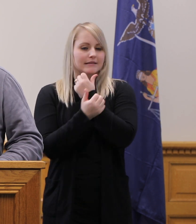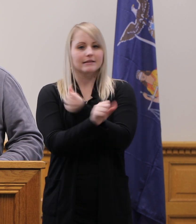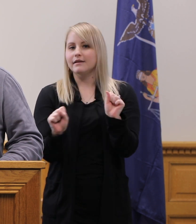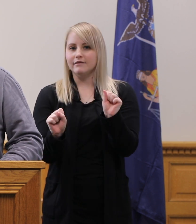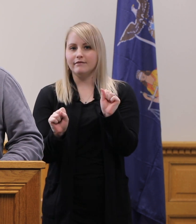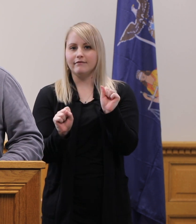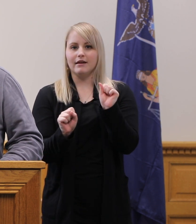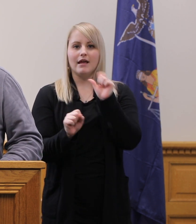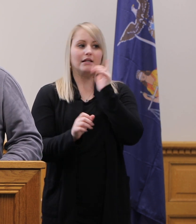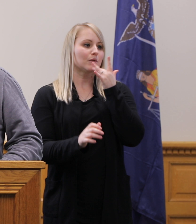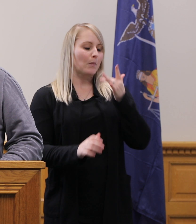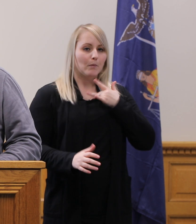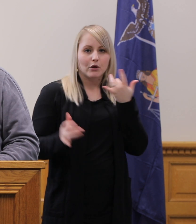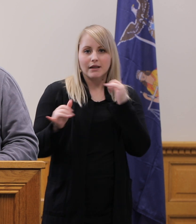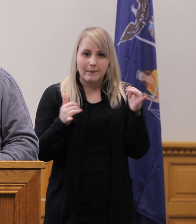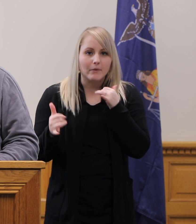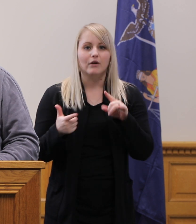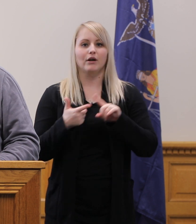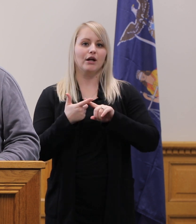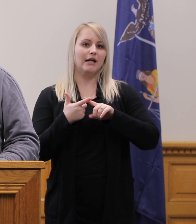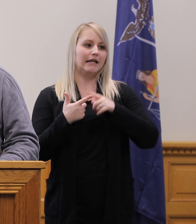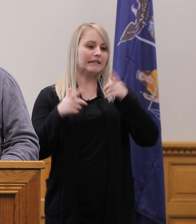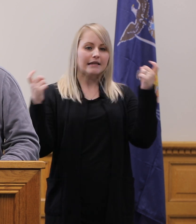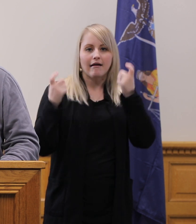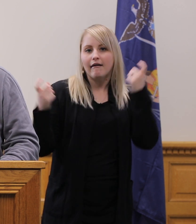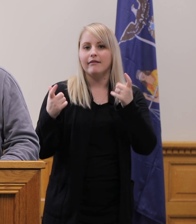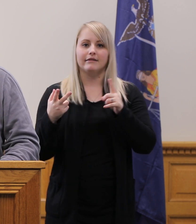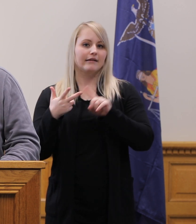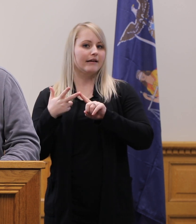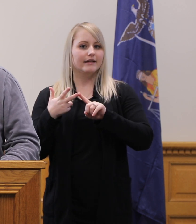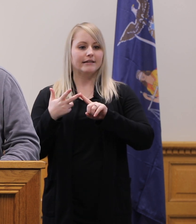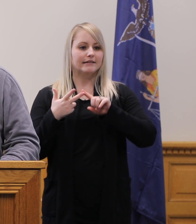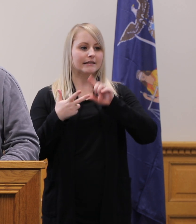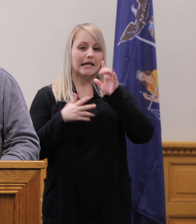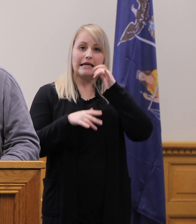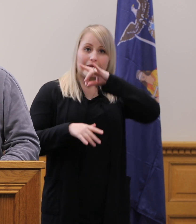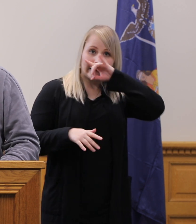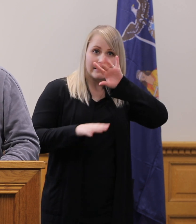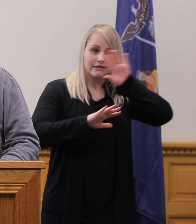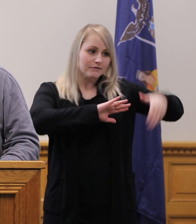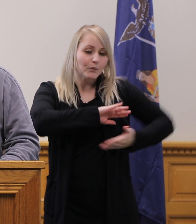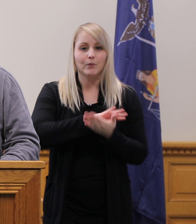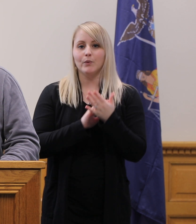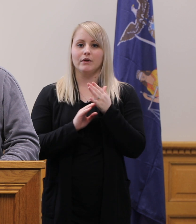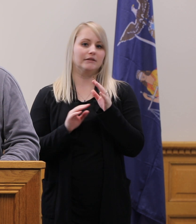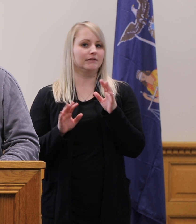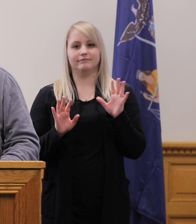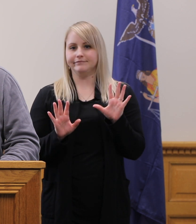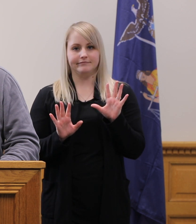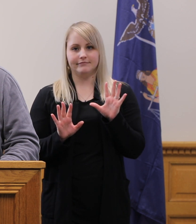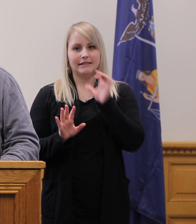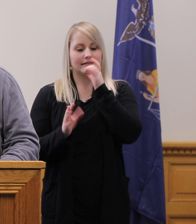kids' sleepovers, and holiday parties. Our health department is seeing numerous clusters of cases among family members who live in